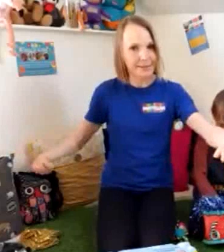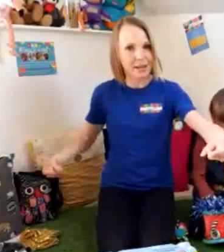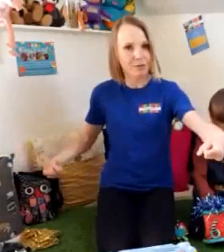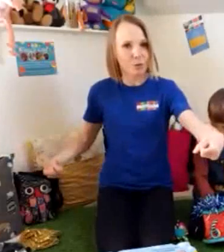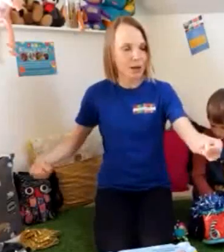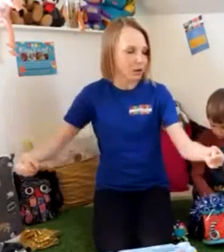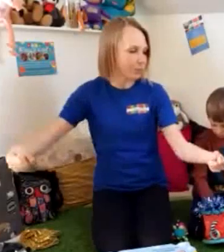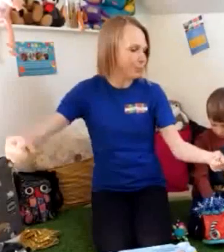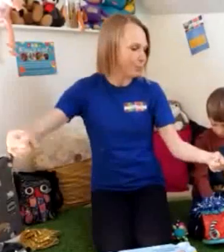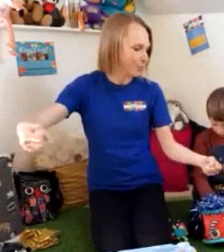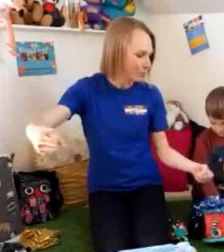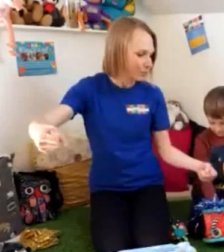steering wheel.